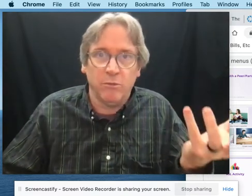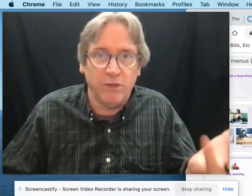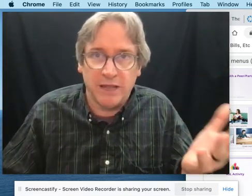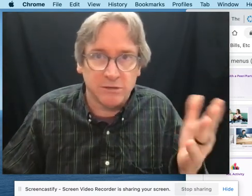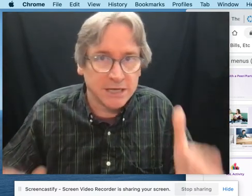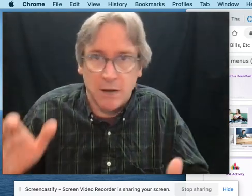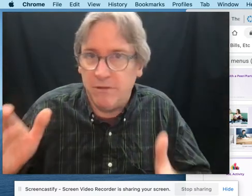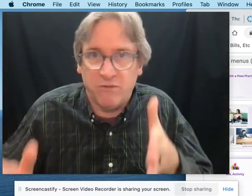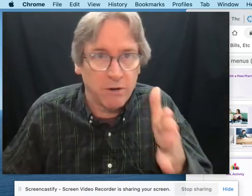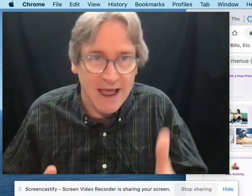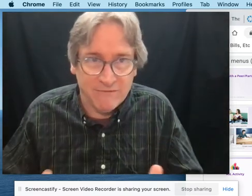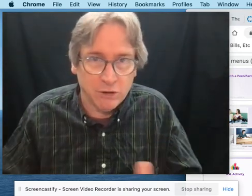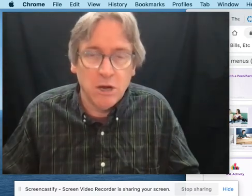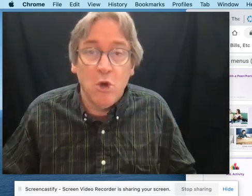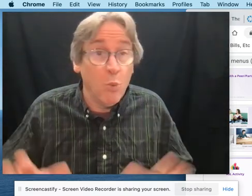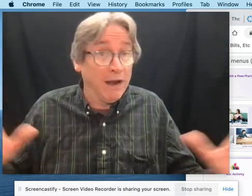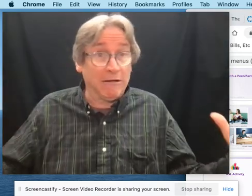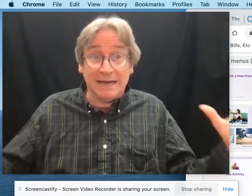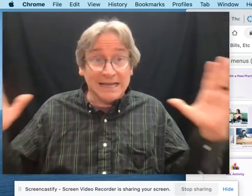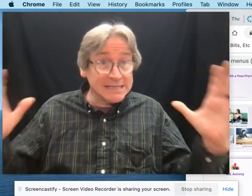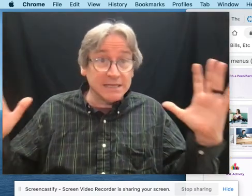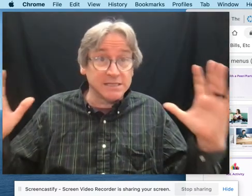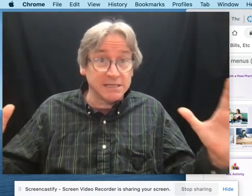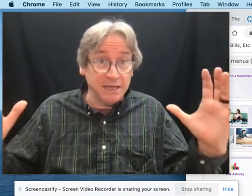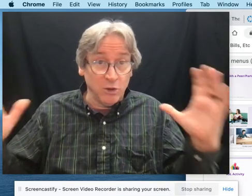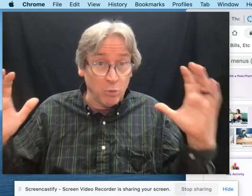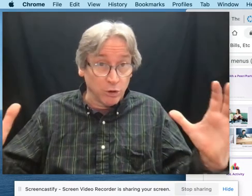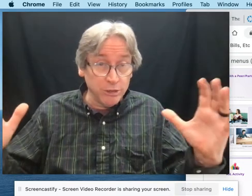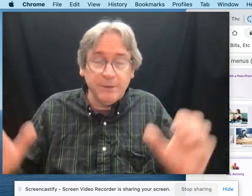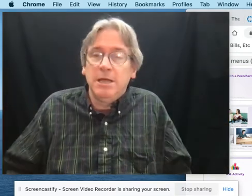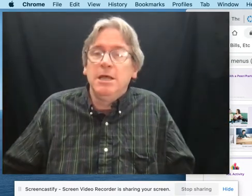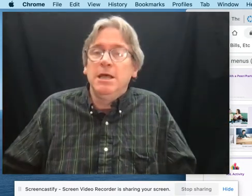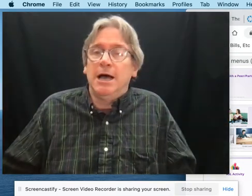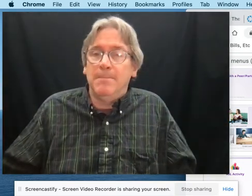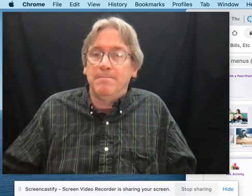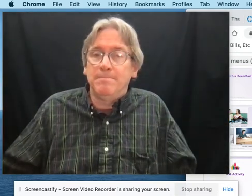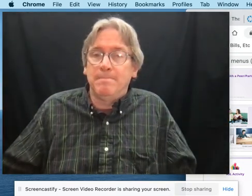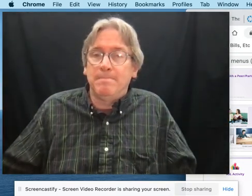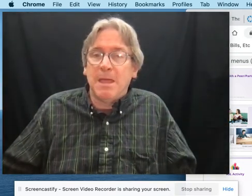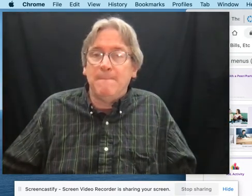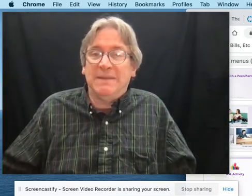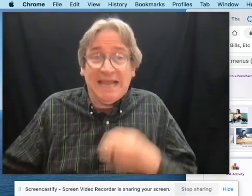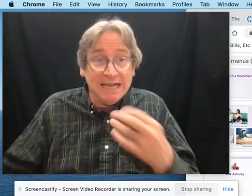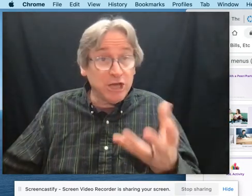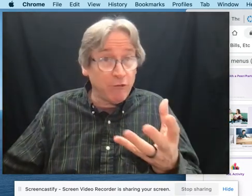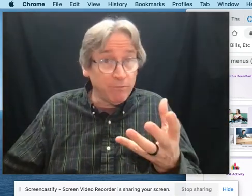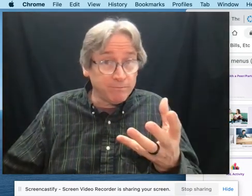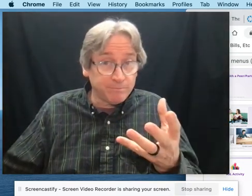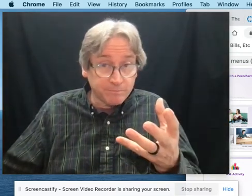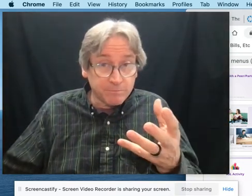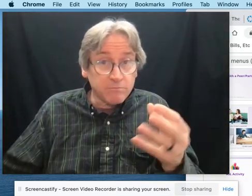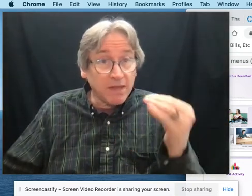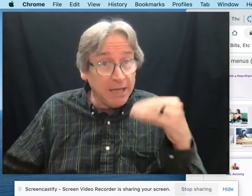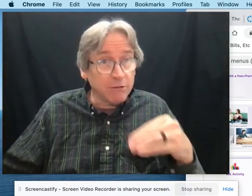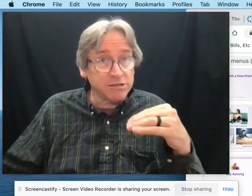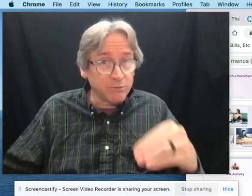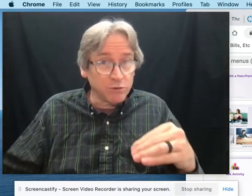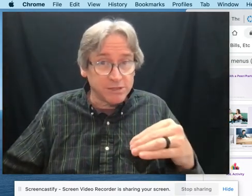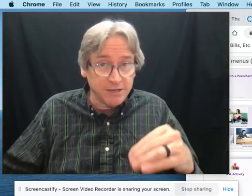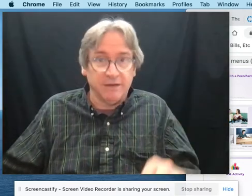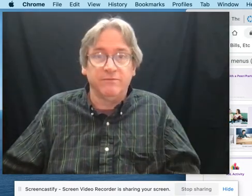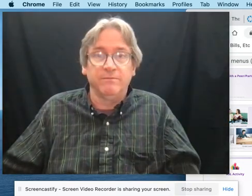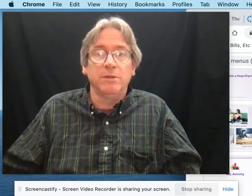on the letters that come before and after, where it is in the word. But in general, here